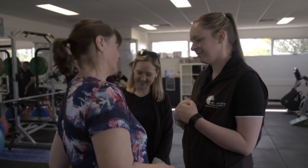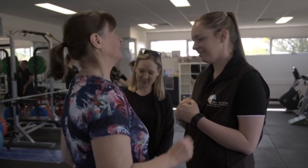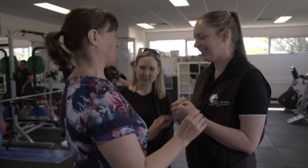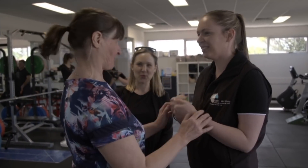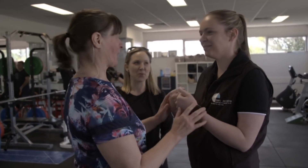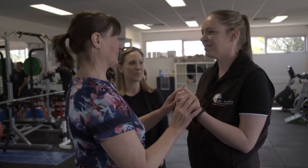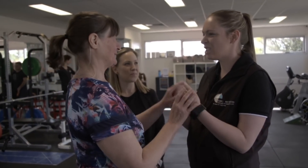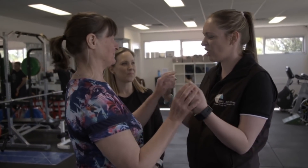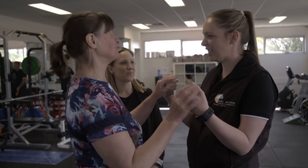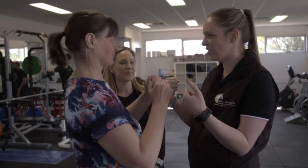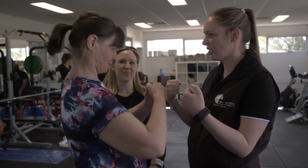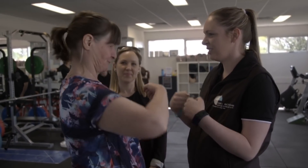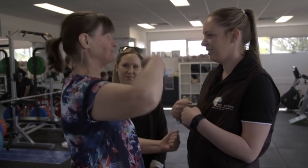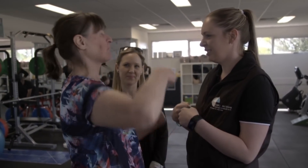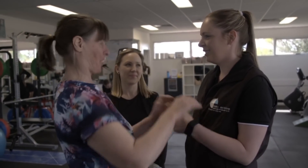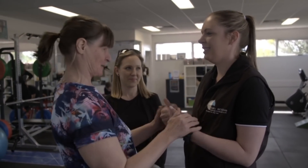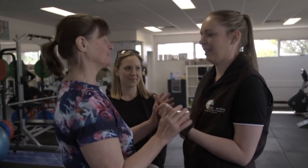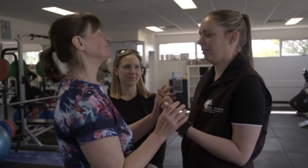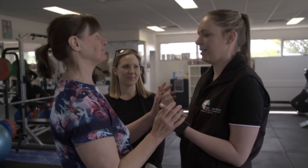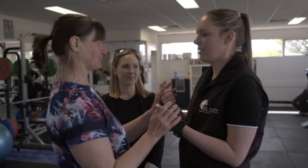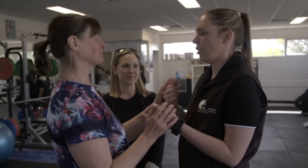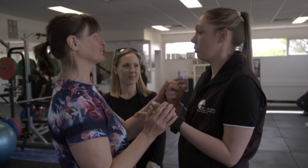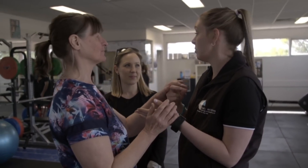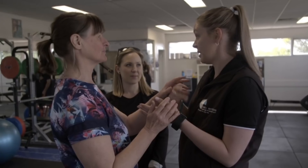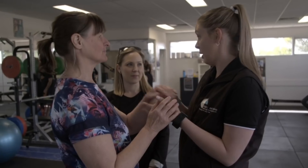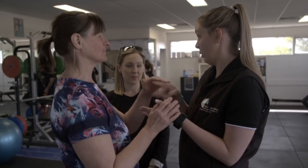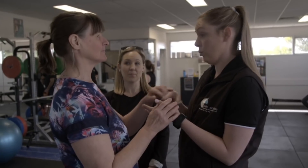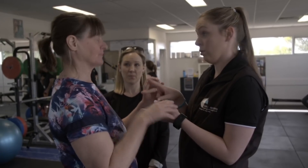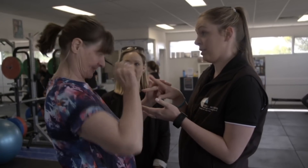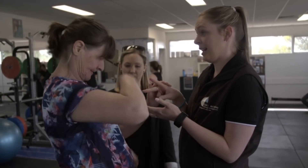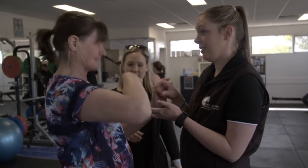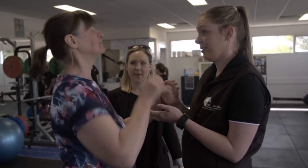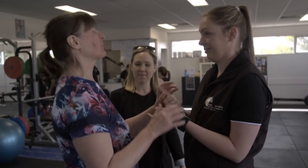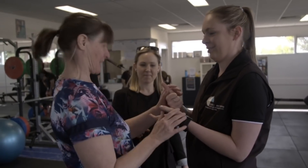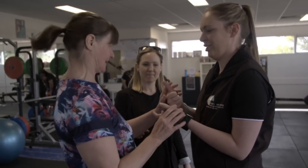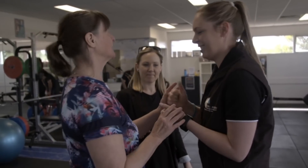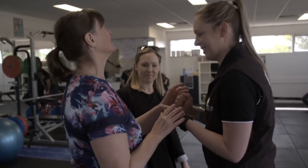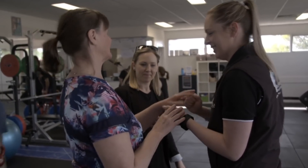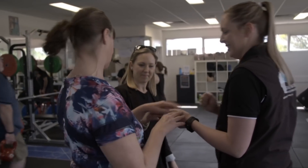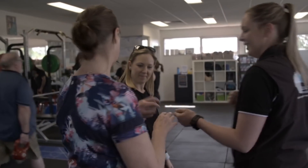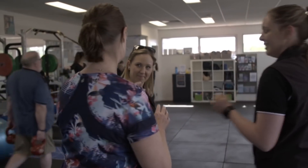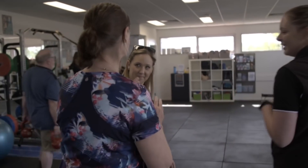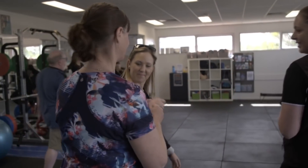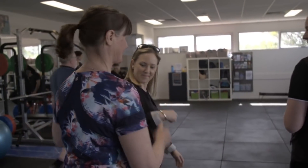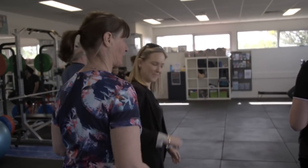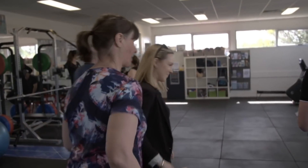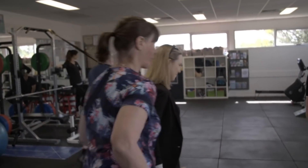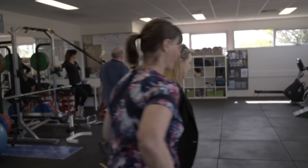Bit sore. Stretch. Lovely. So we'll start with a walk today. Yep. Good. Both Heather and Marie have taught me really